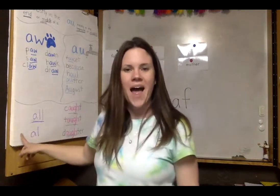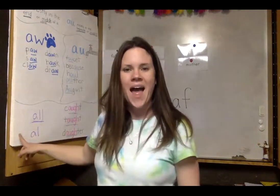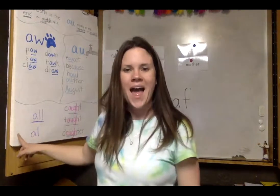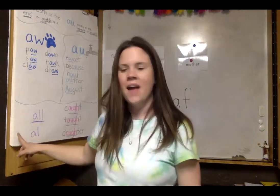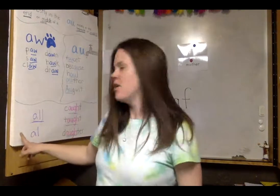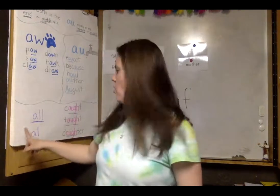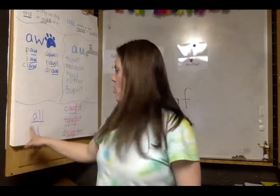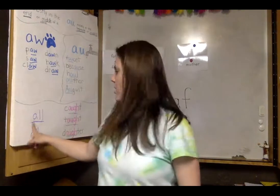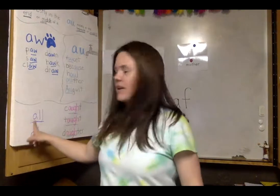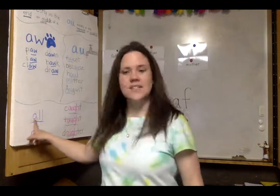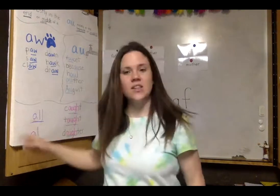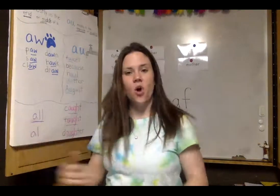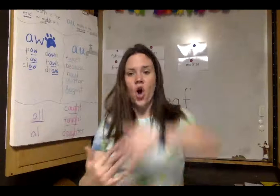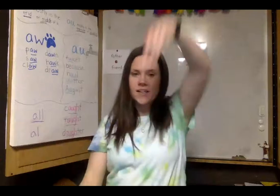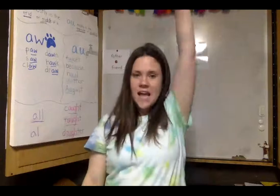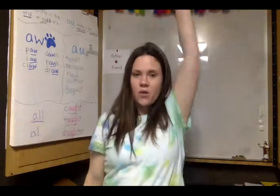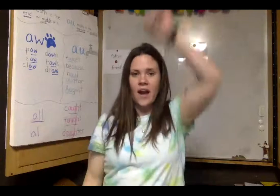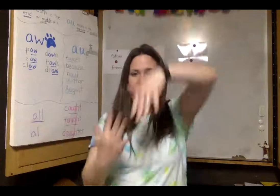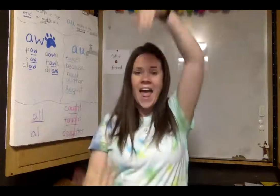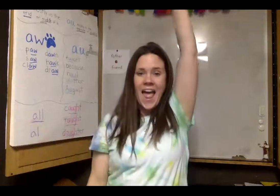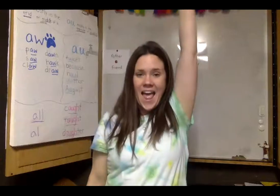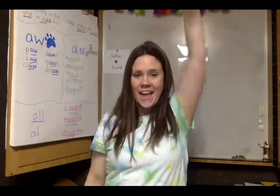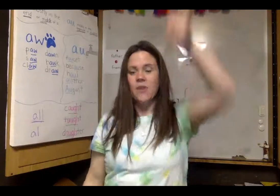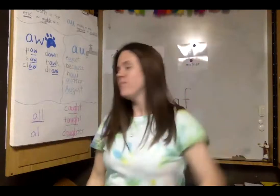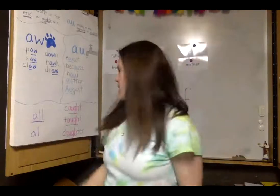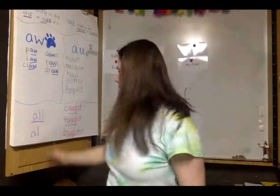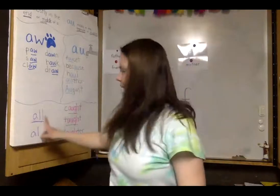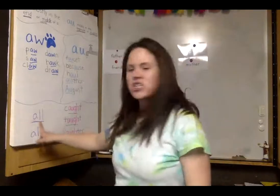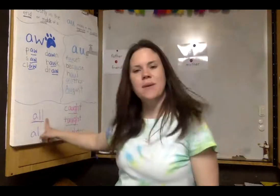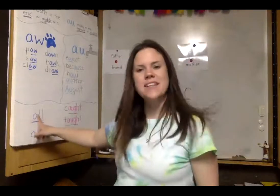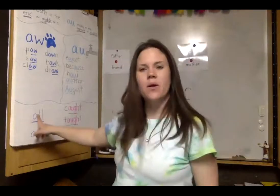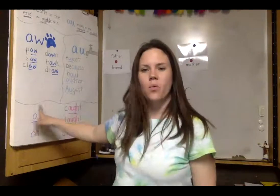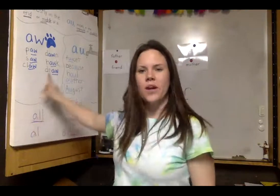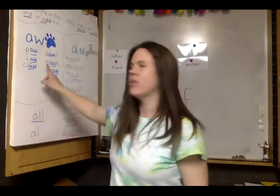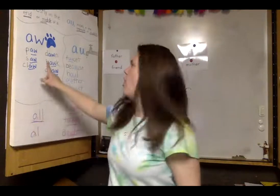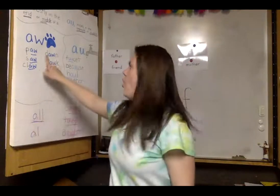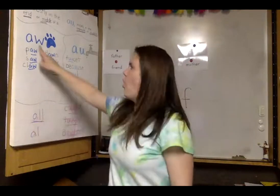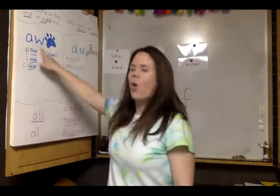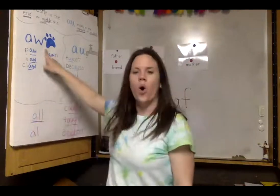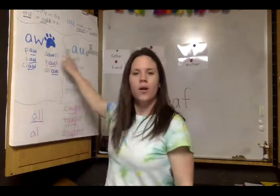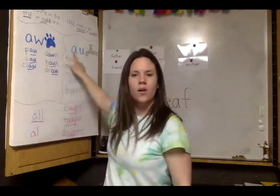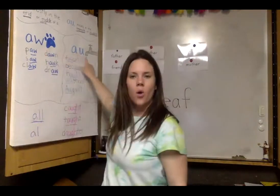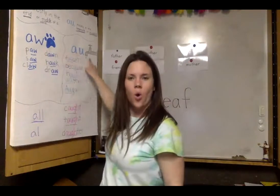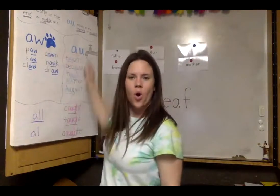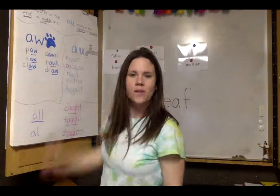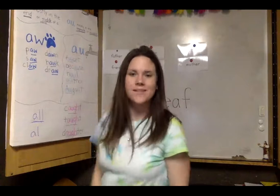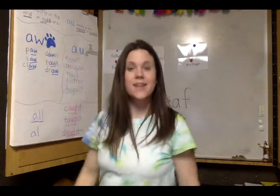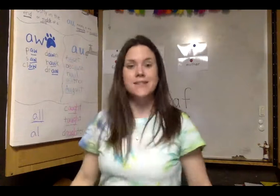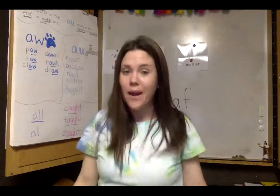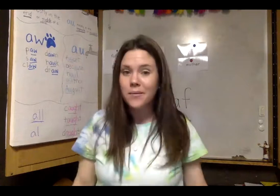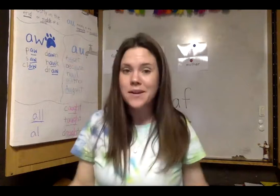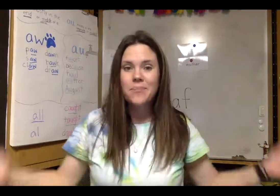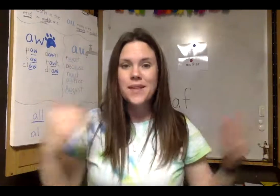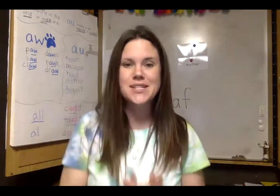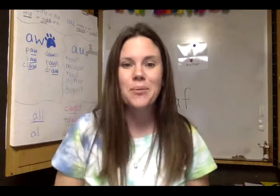apple, ah, or it's long sound, right? A. That actually makes that weird all